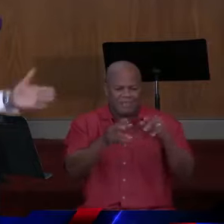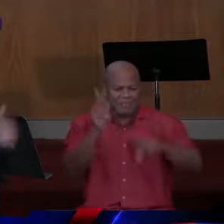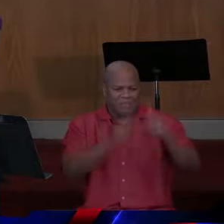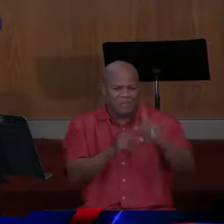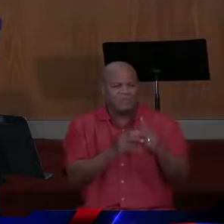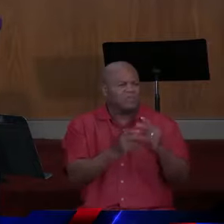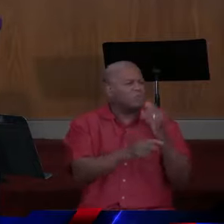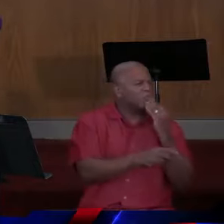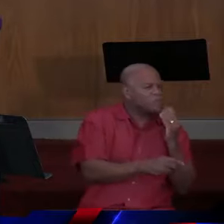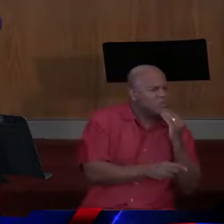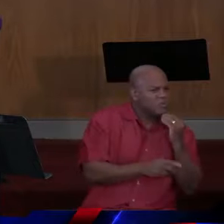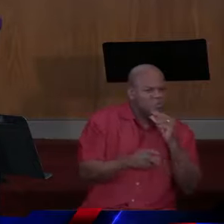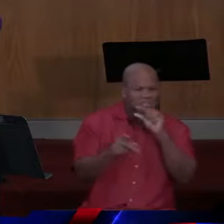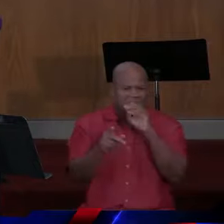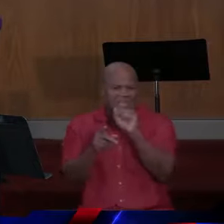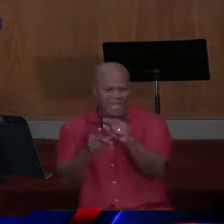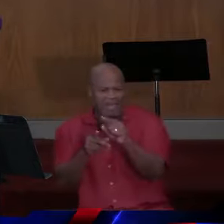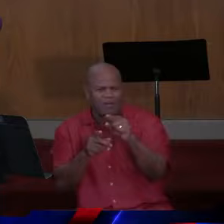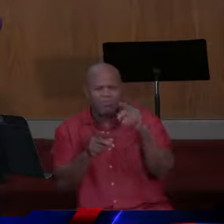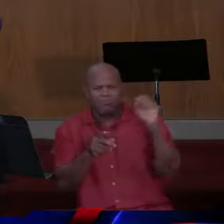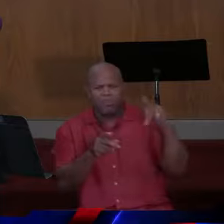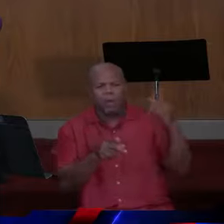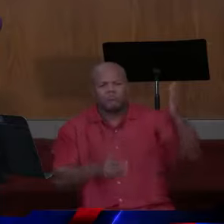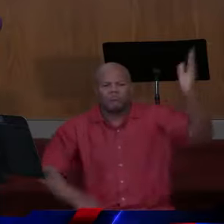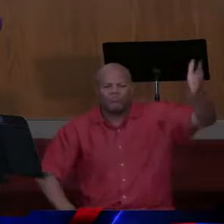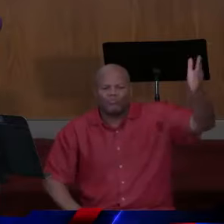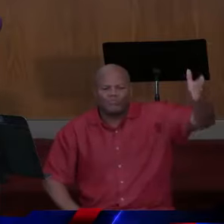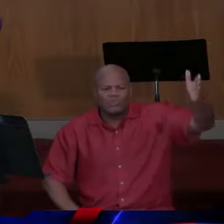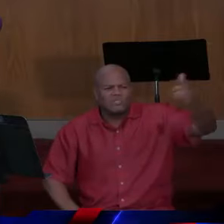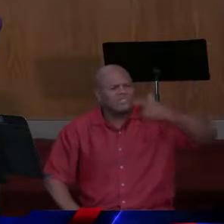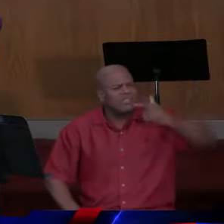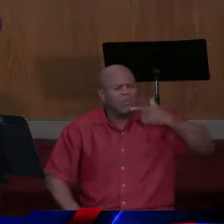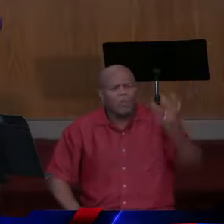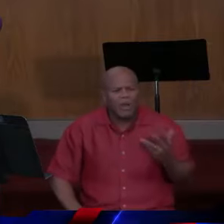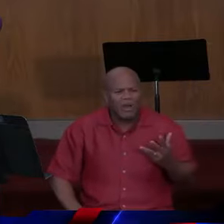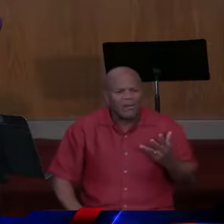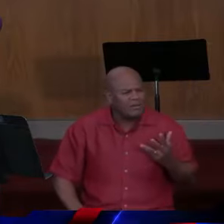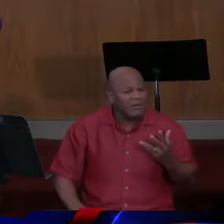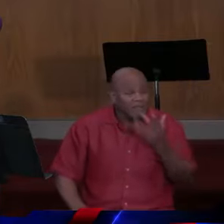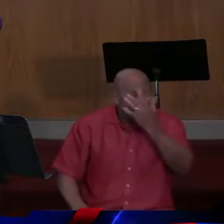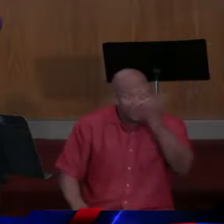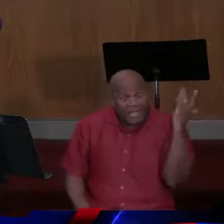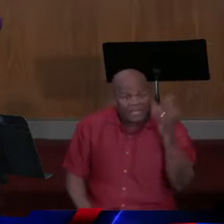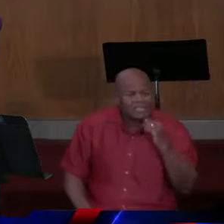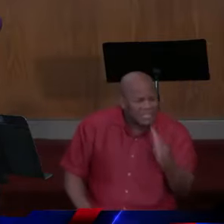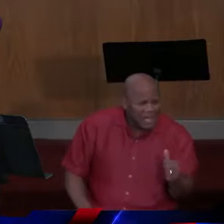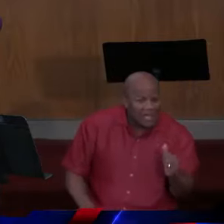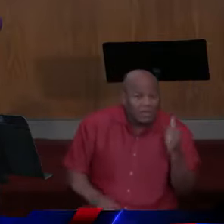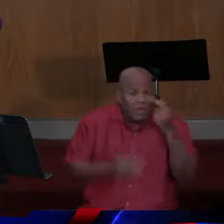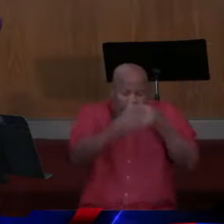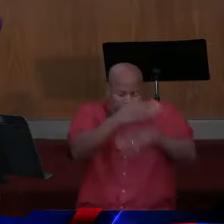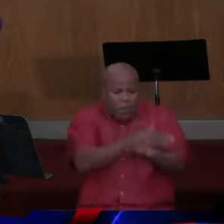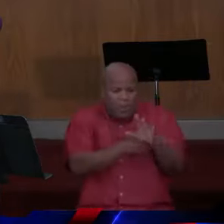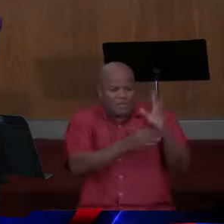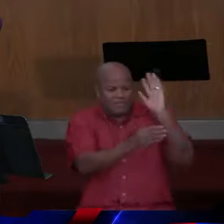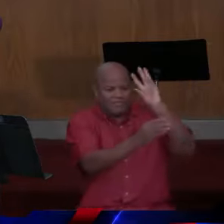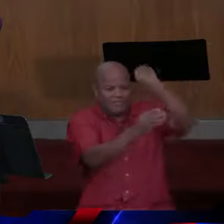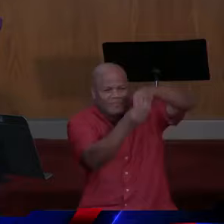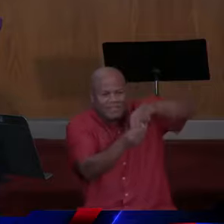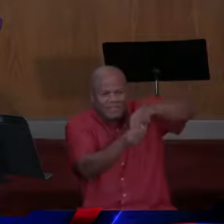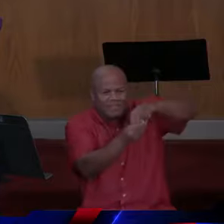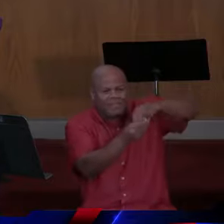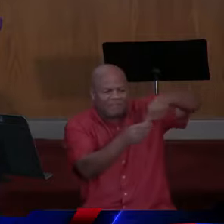the Jews and the Gentiles. But what he says is, don't forget that you were born into a fellowship. And when you were